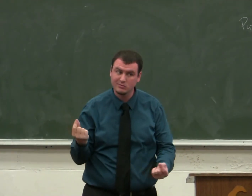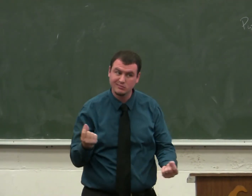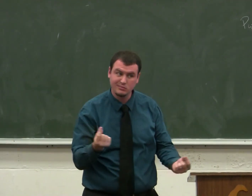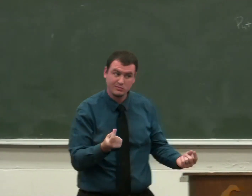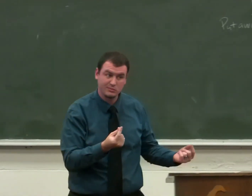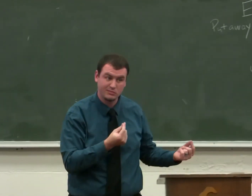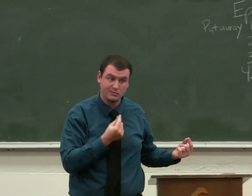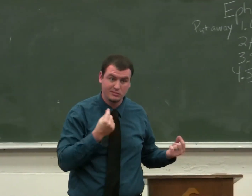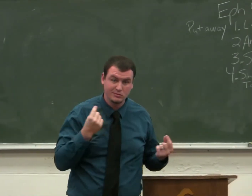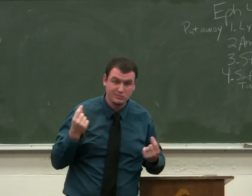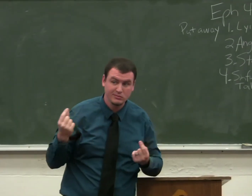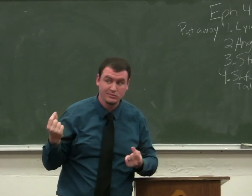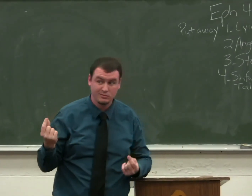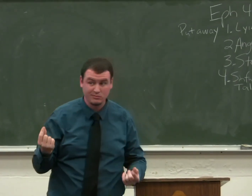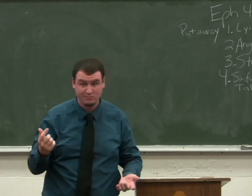Here's another one, gossip.